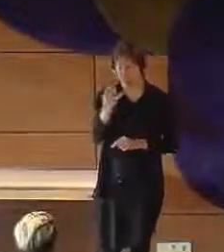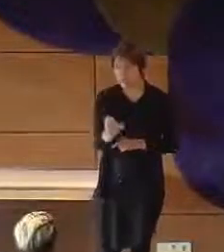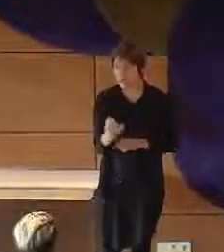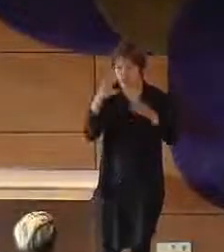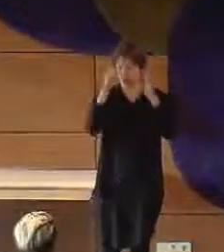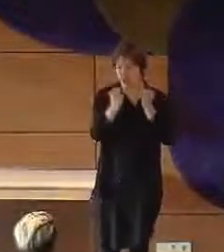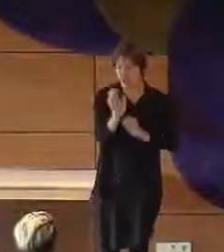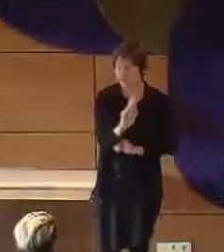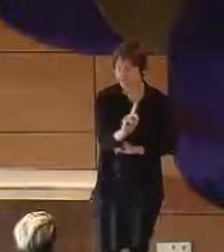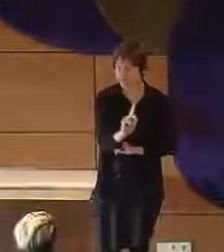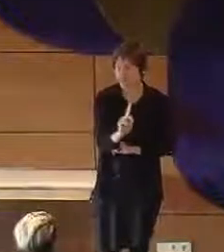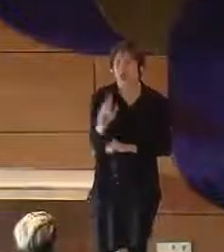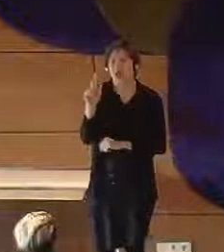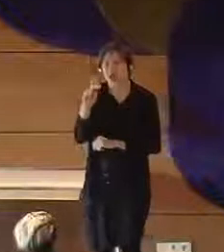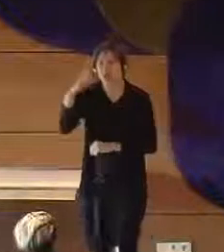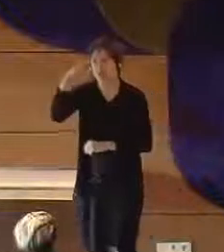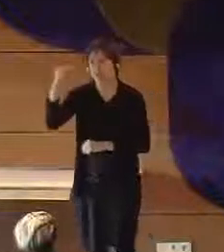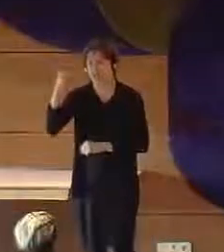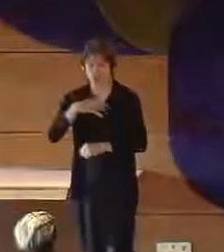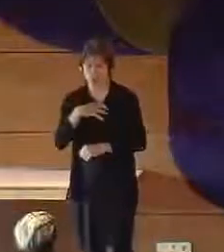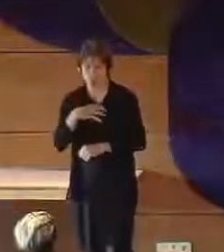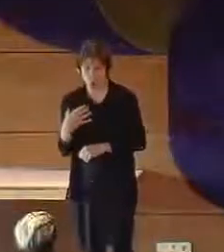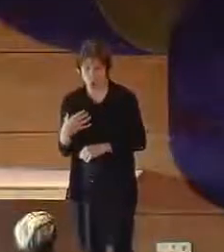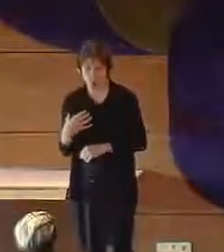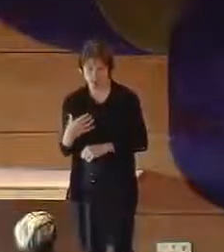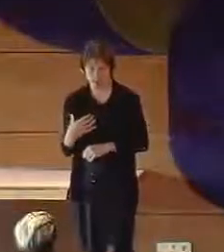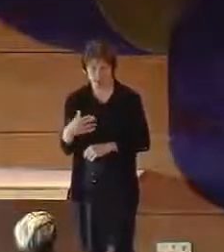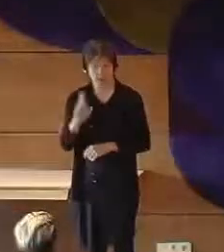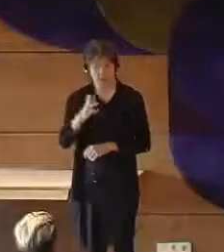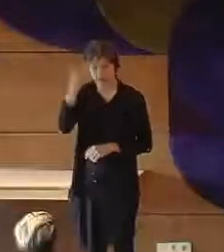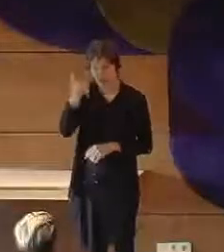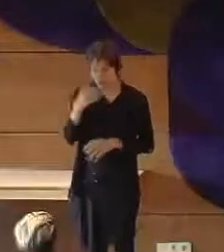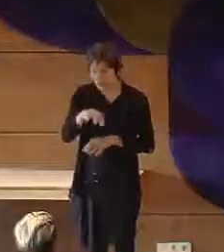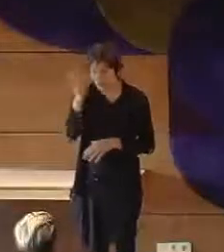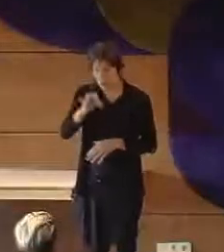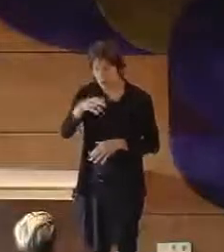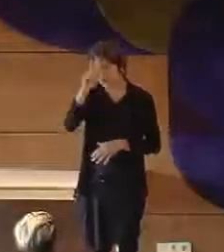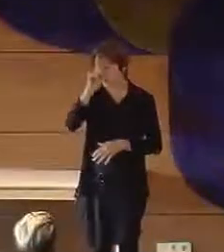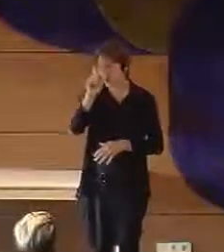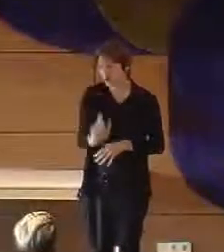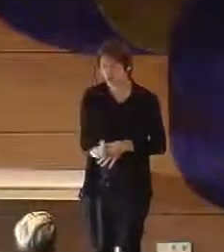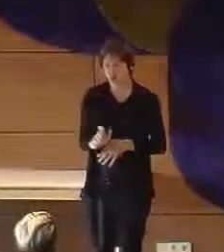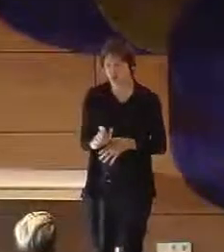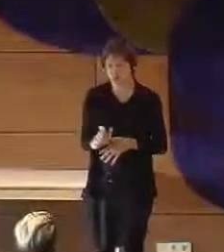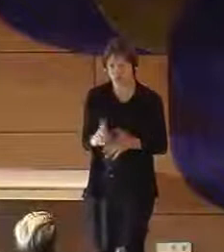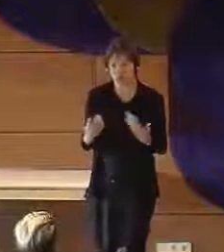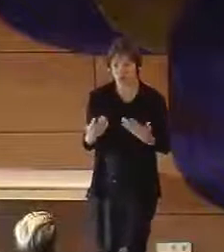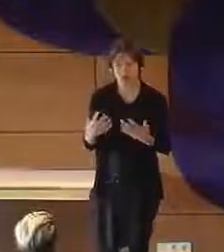was of German origin, again, but he was in America. But that's absent sense of smell and not going through